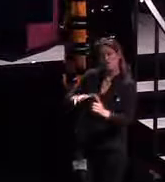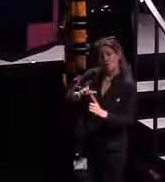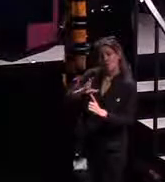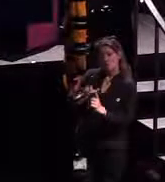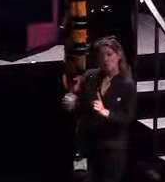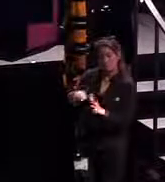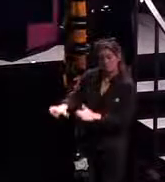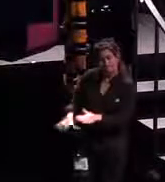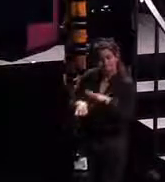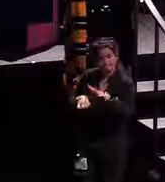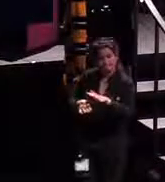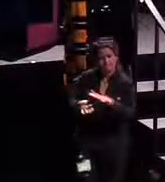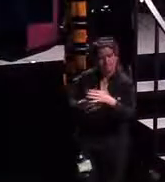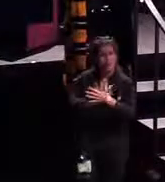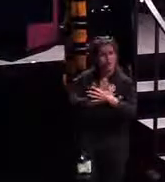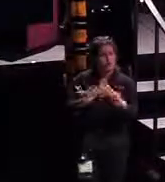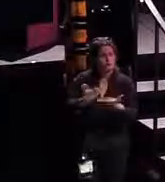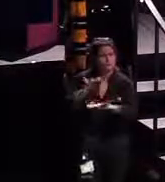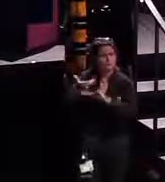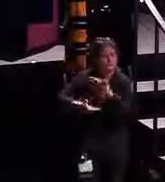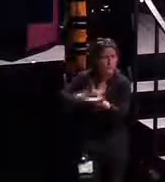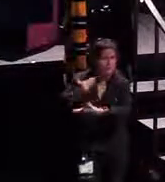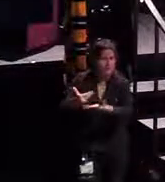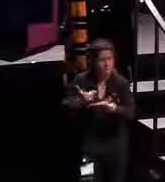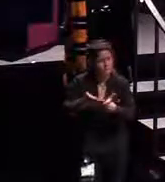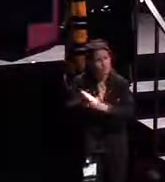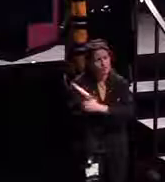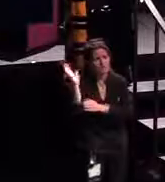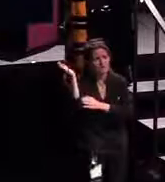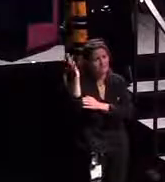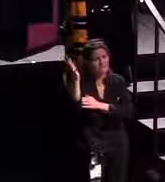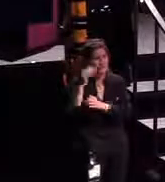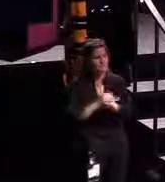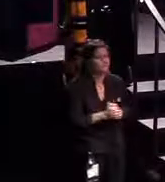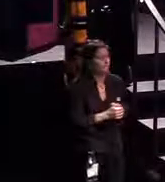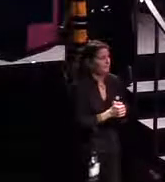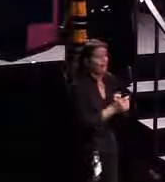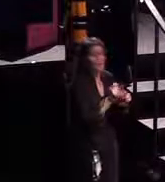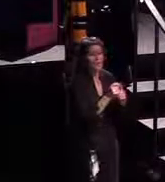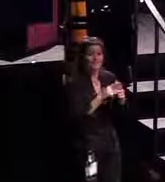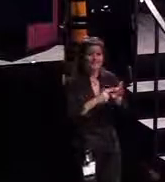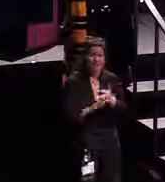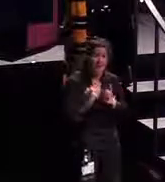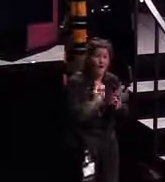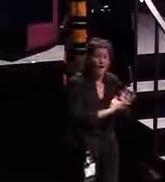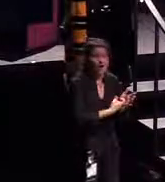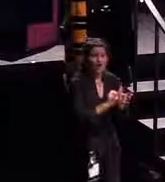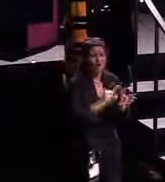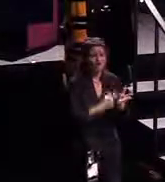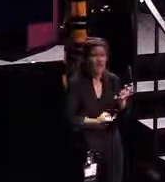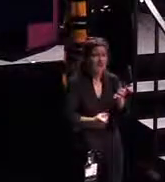underpins much of what I'll be talking about for the remainder of this presentation. Fuck a goat, Peter Andre.